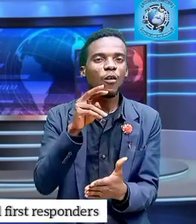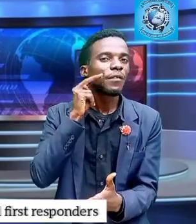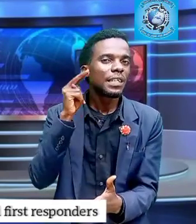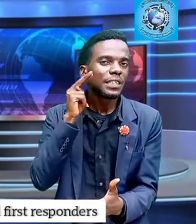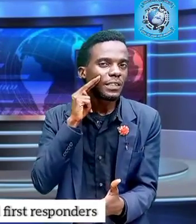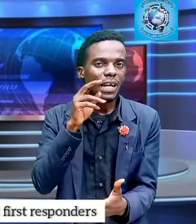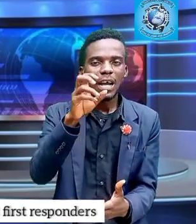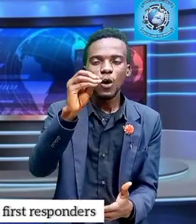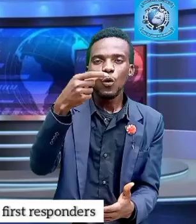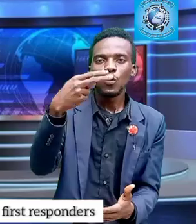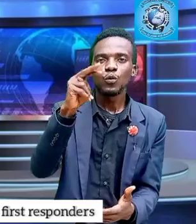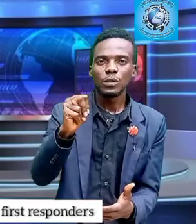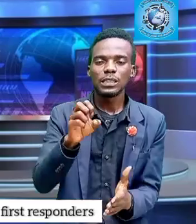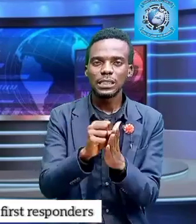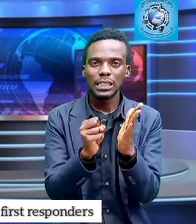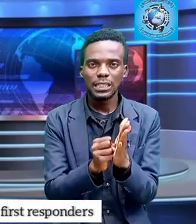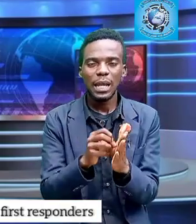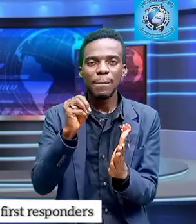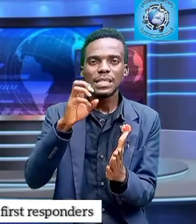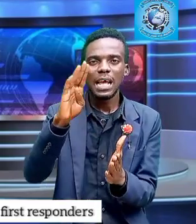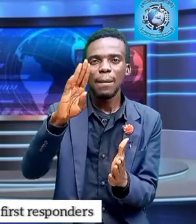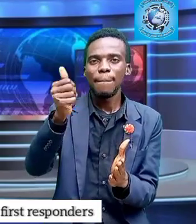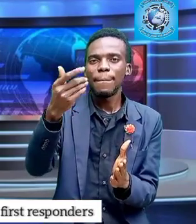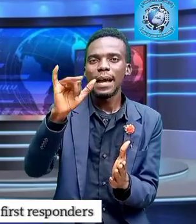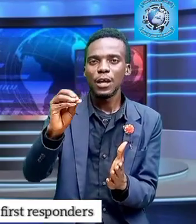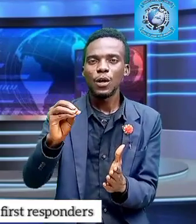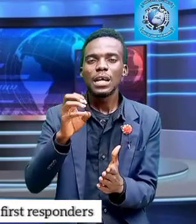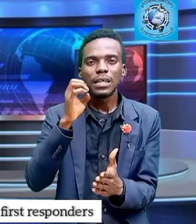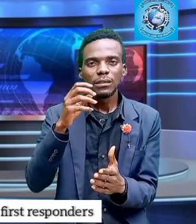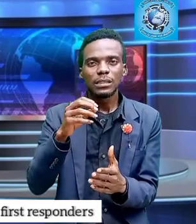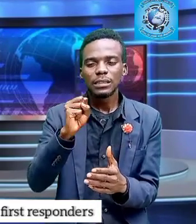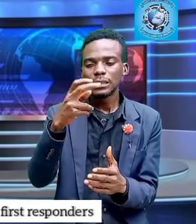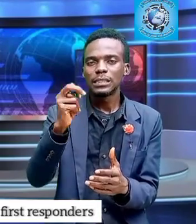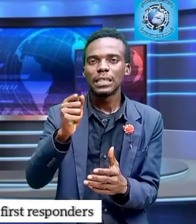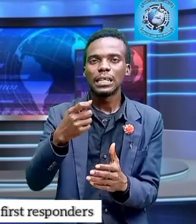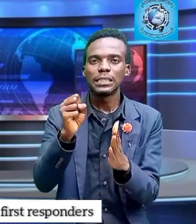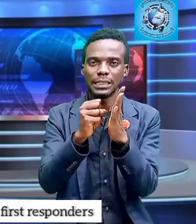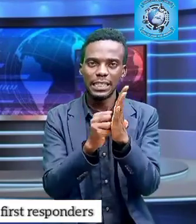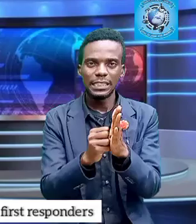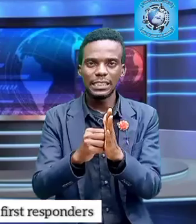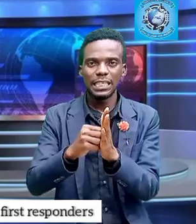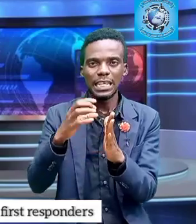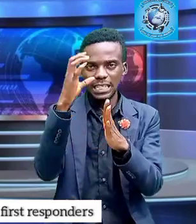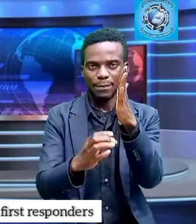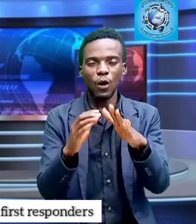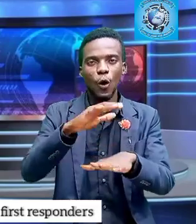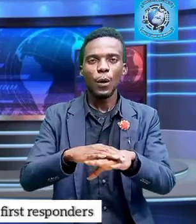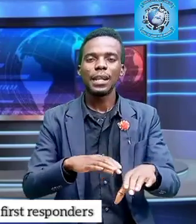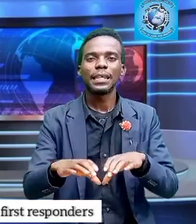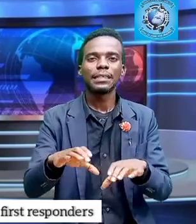Ogun State, Mr. Bayo Fasoranti, pleased SIAN State Chapter on activities of the